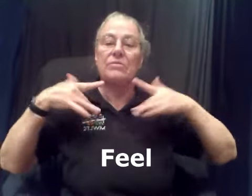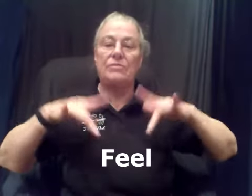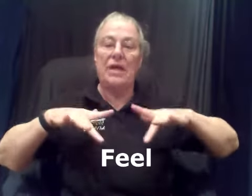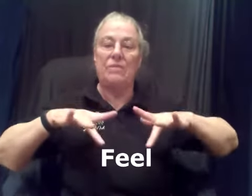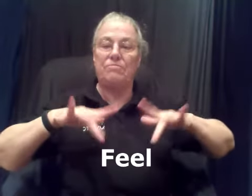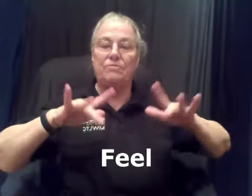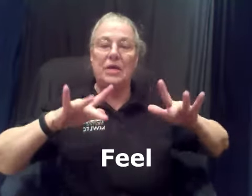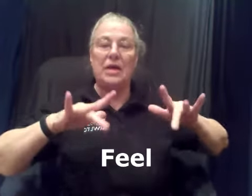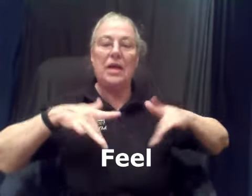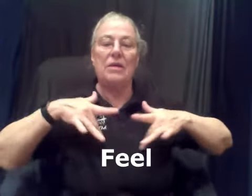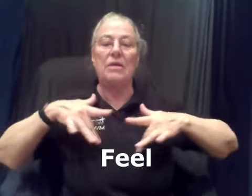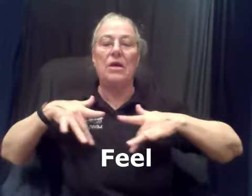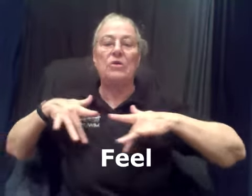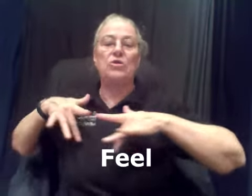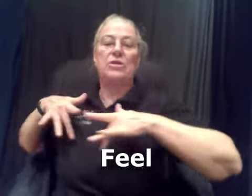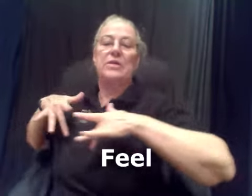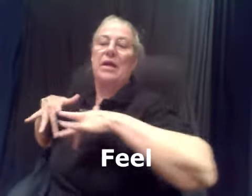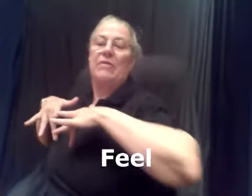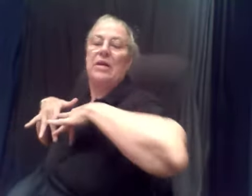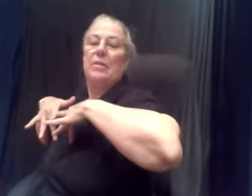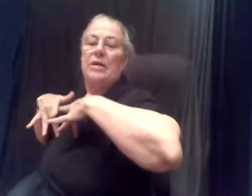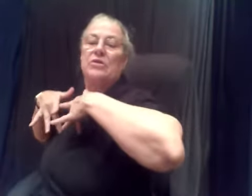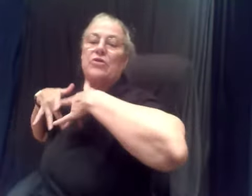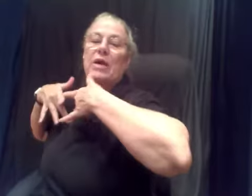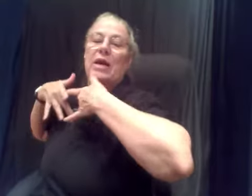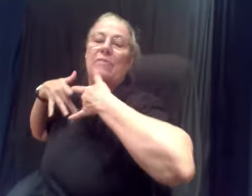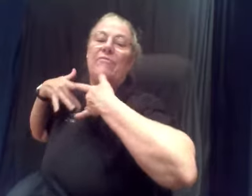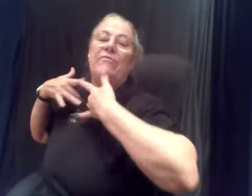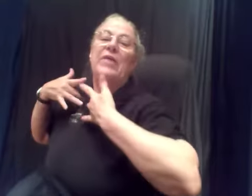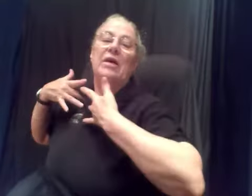And again, just think of it coming straight up. Feel.